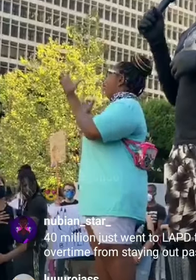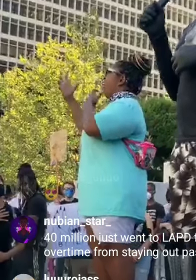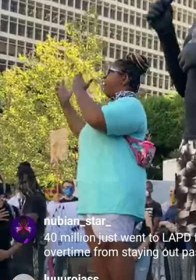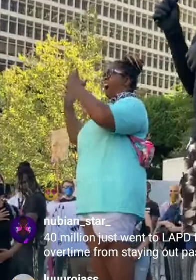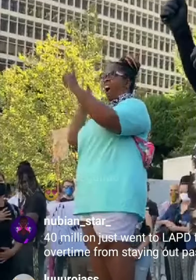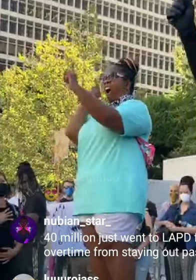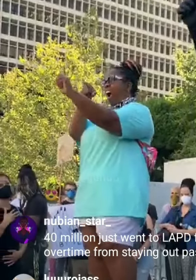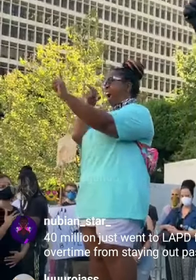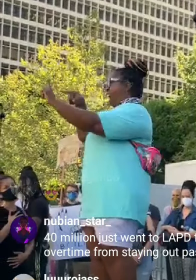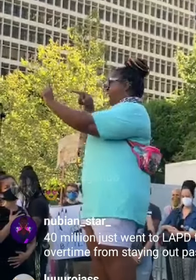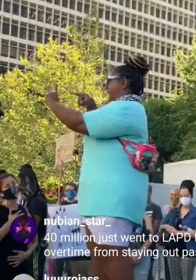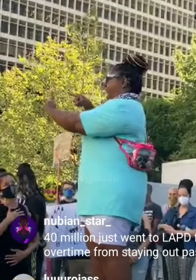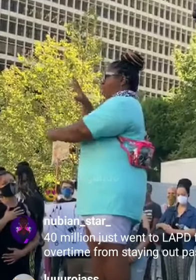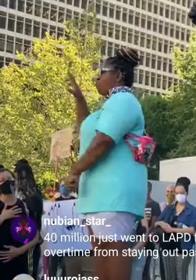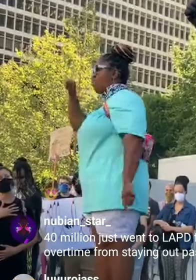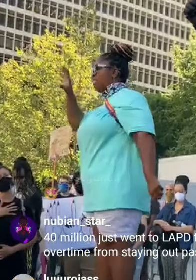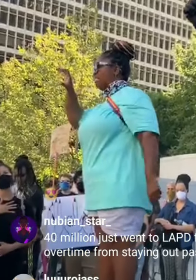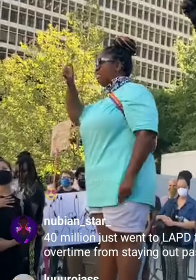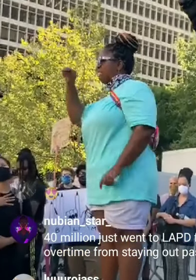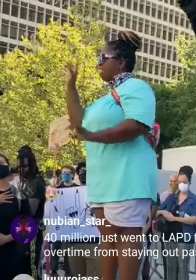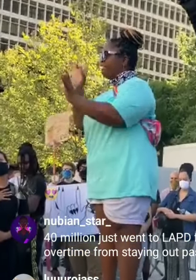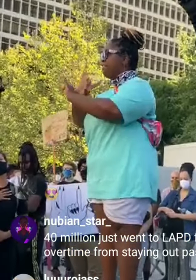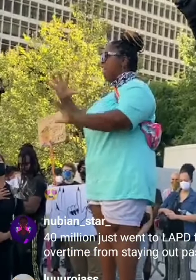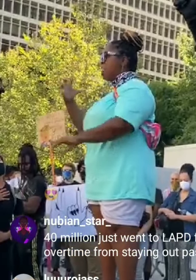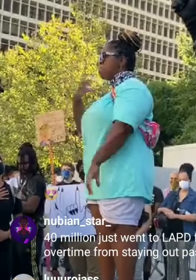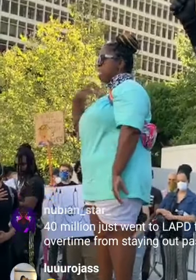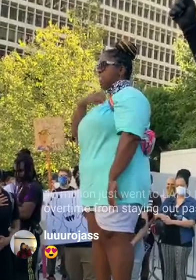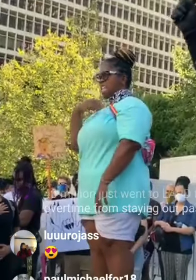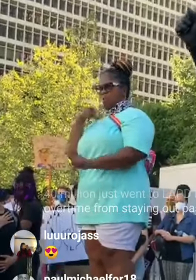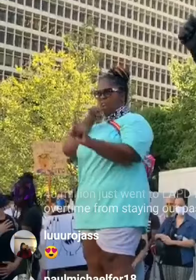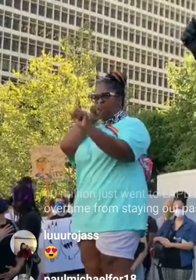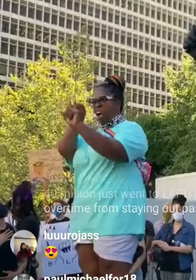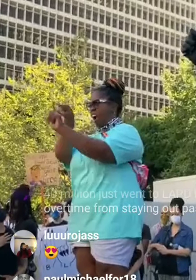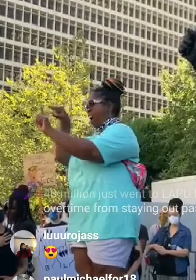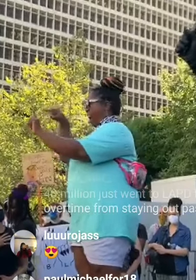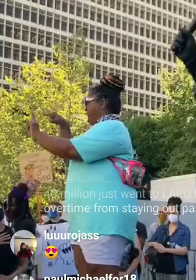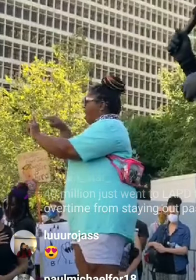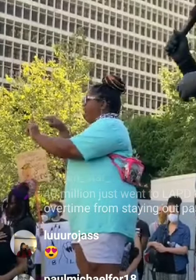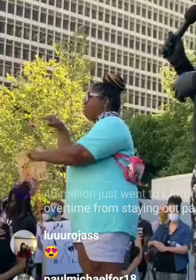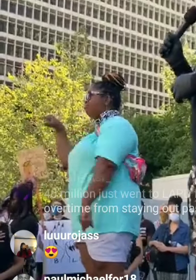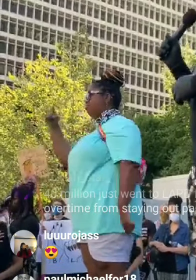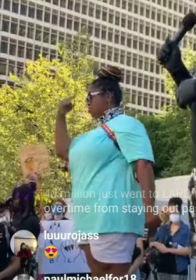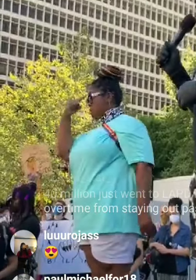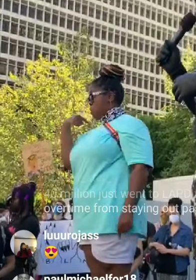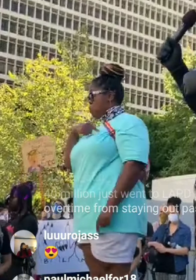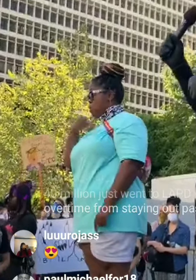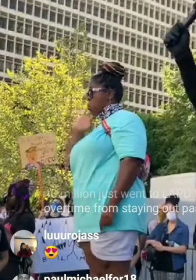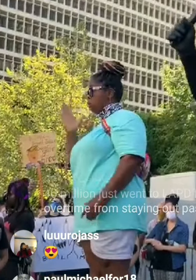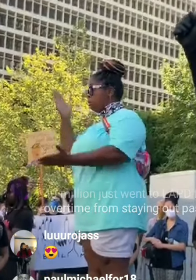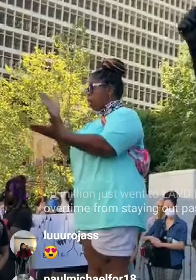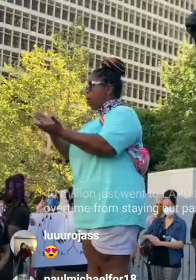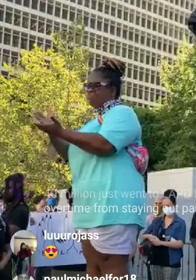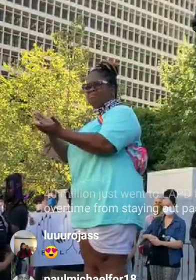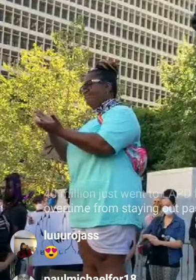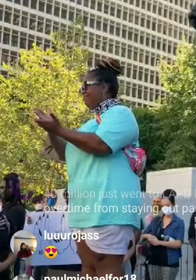racist of the violent police. And we ain't gonna stop till